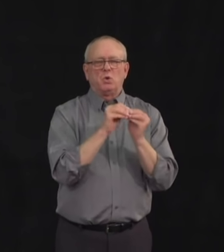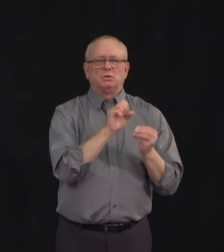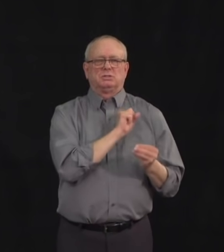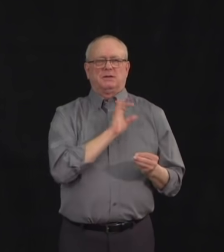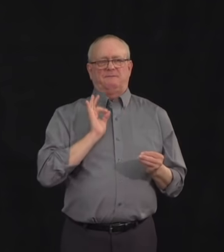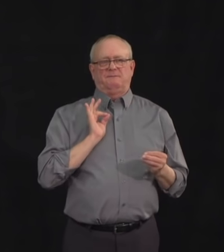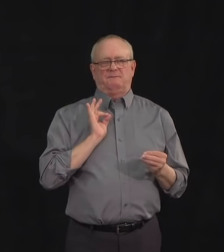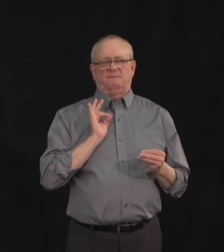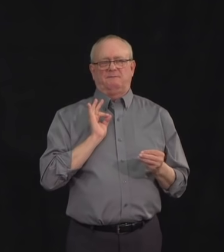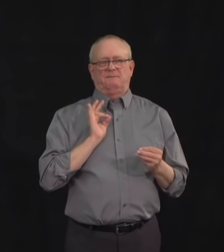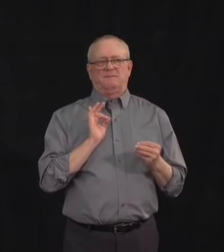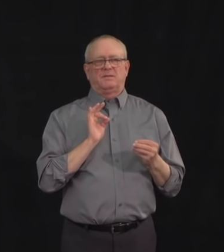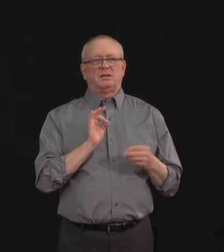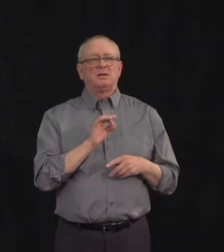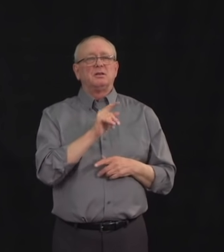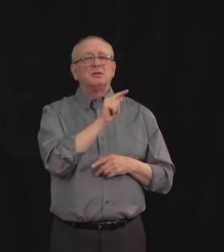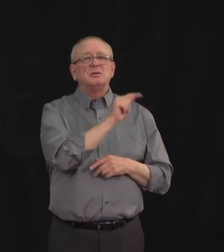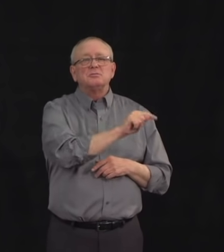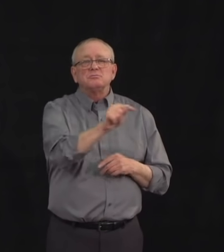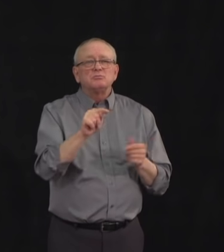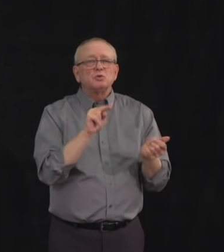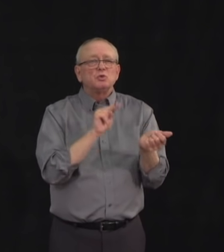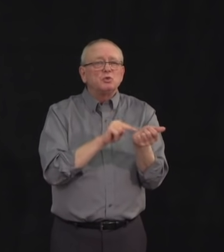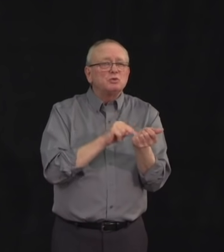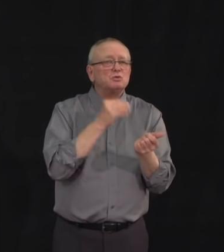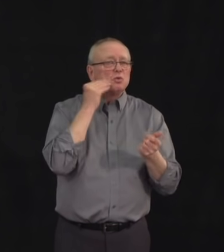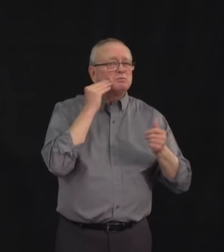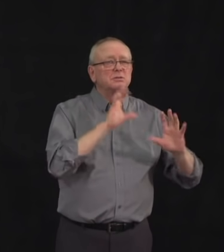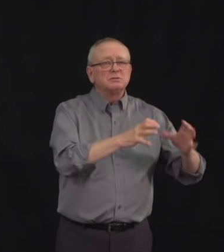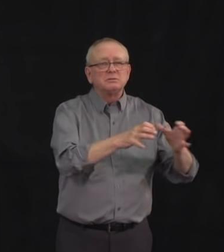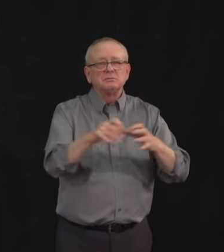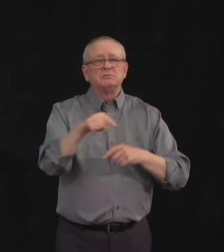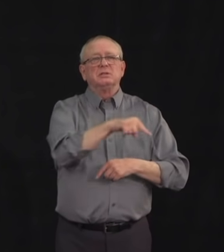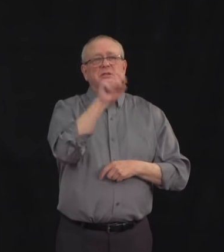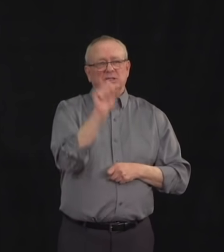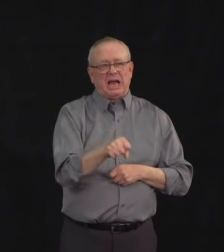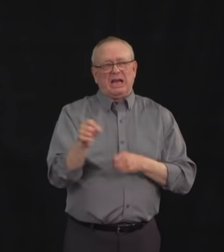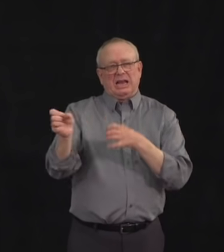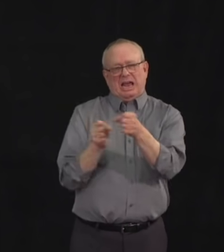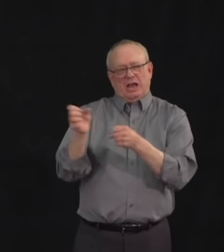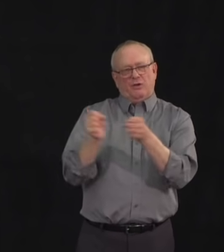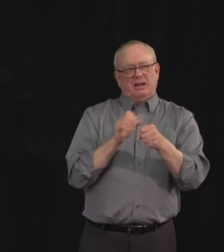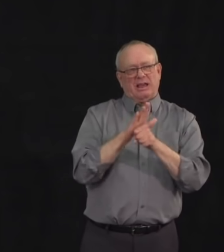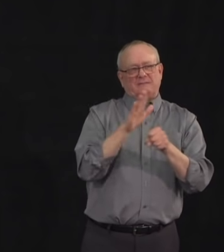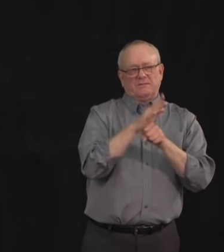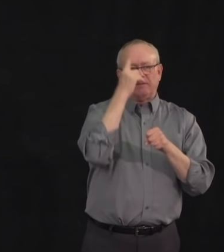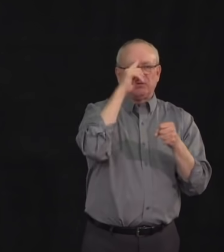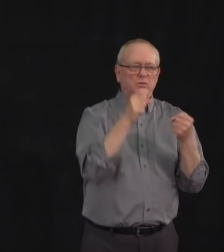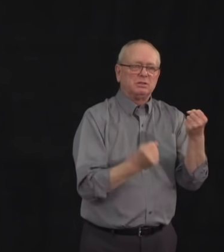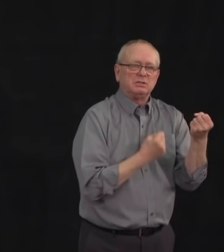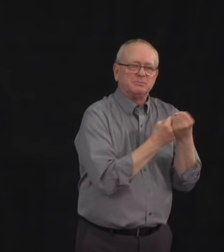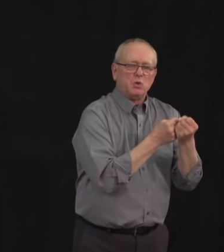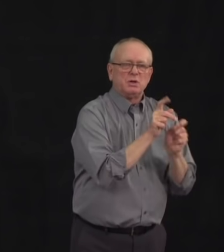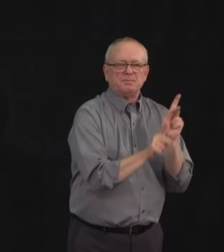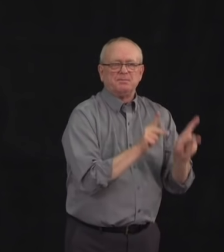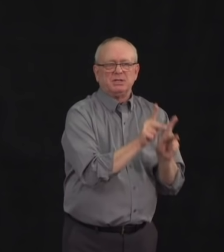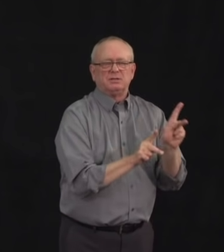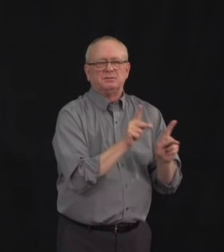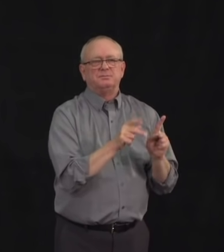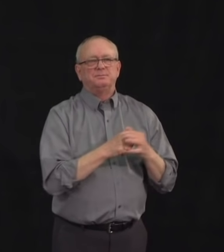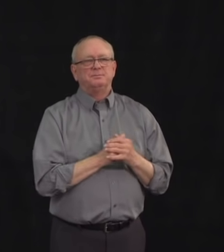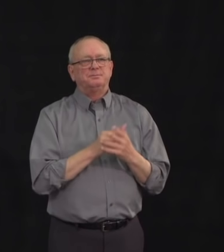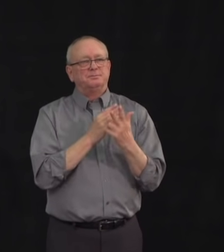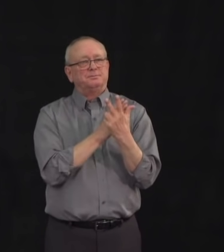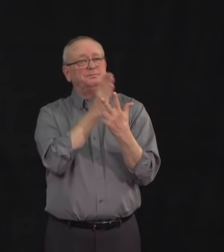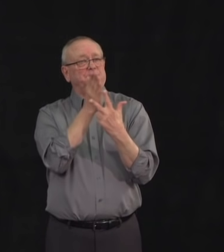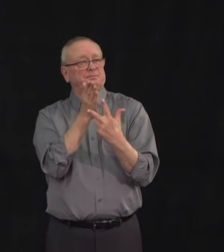required to prevent infections and respond to outbreaks. Second, a wage supplement of $2 per hour